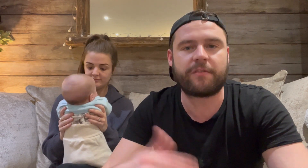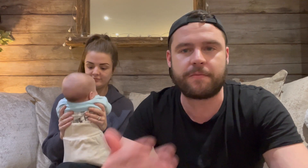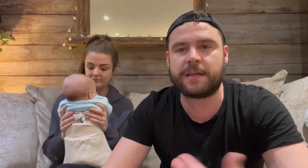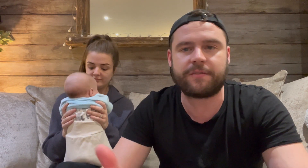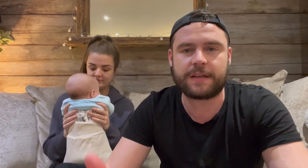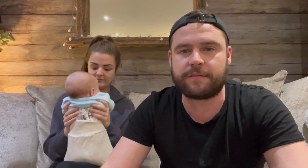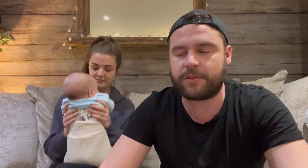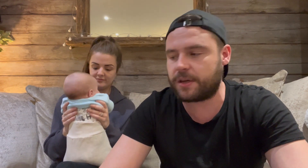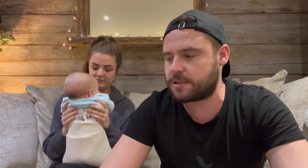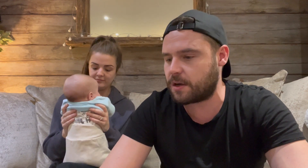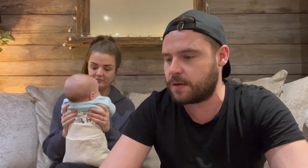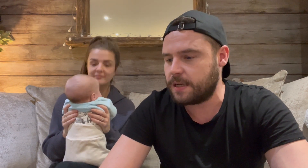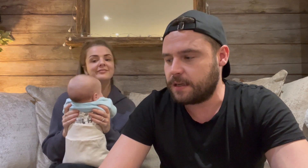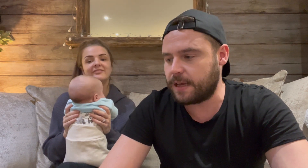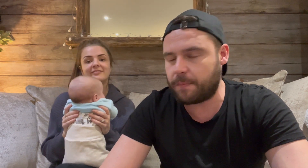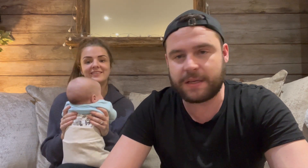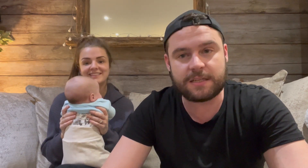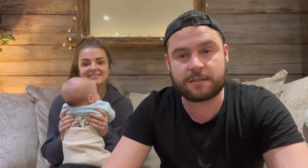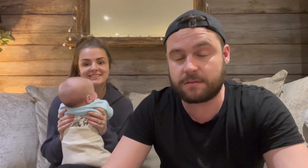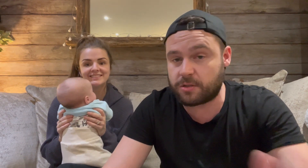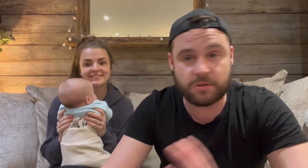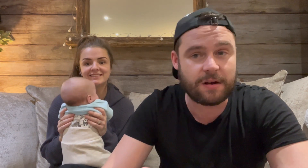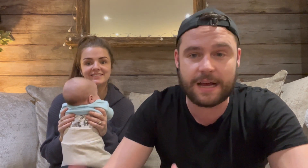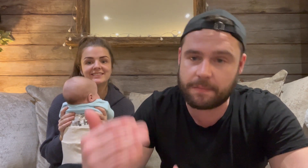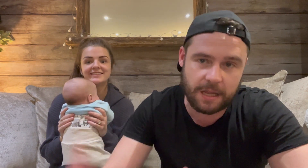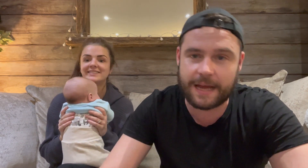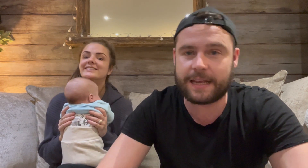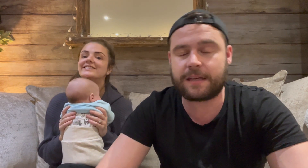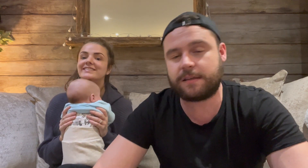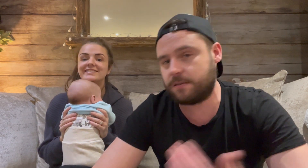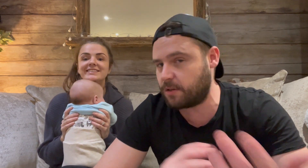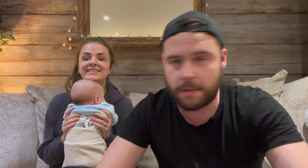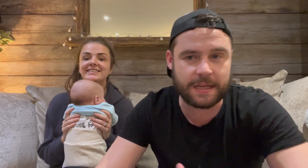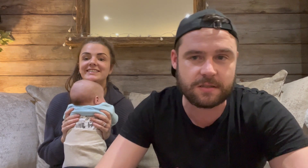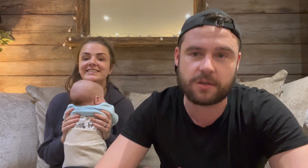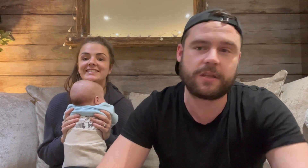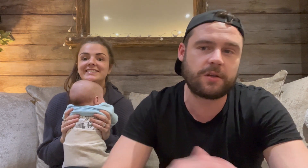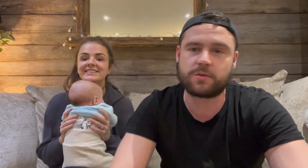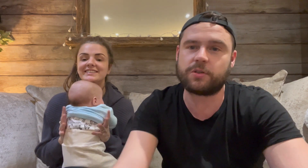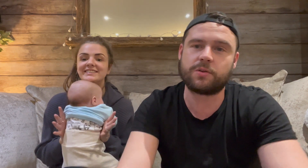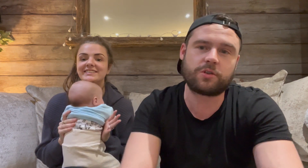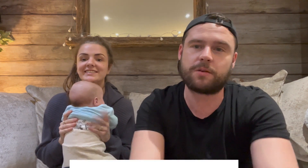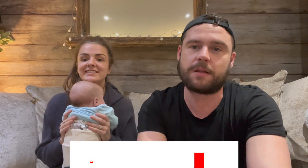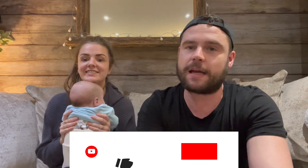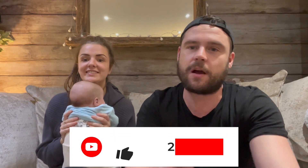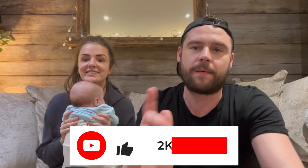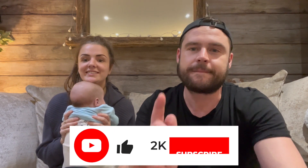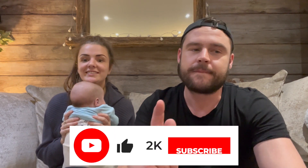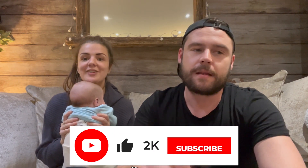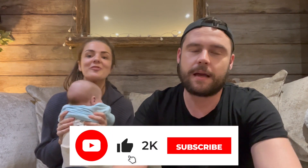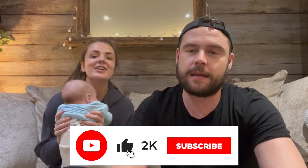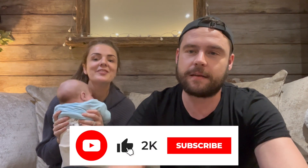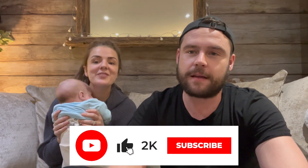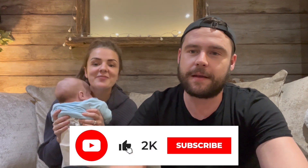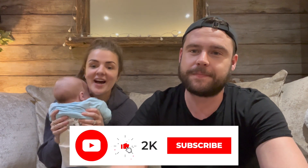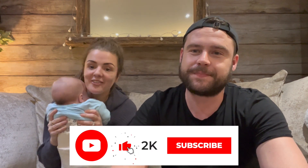familiar feeling for you. So yeah, please subscribe, like, comments, all the usual YouTube lingo. And we'll be back with all